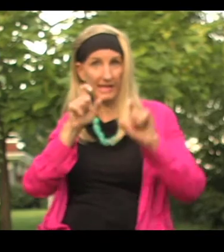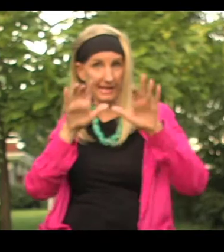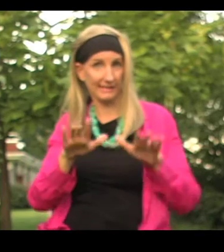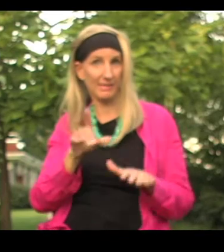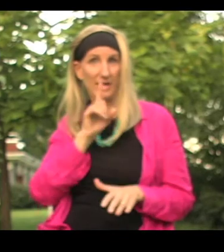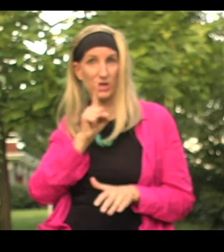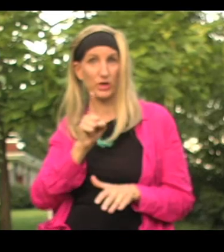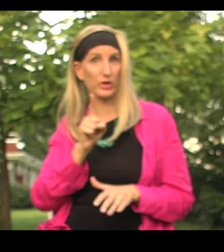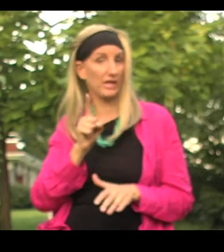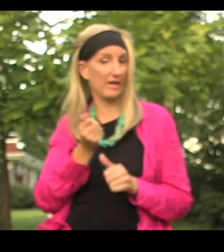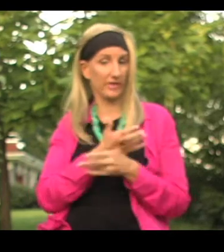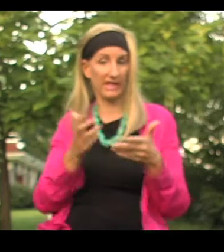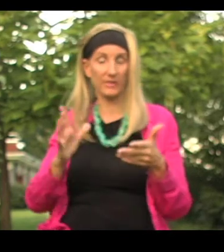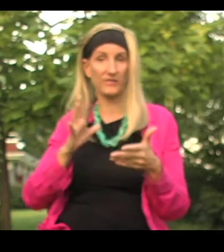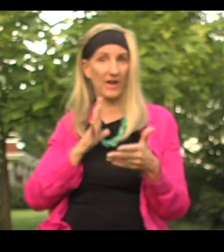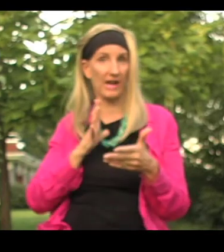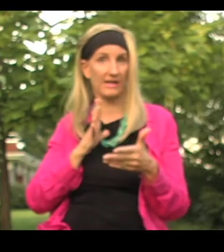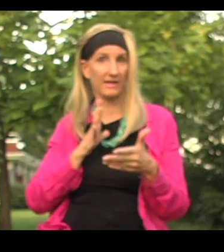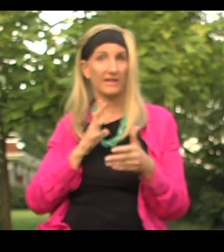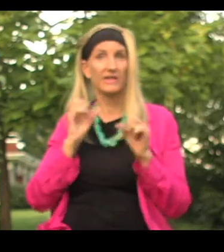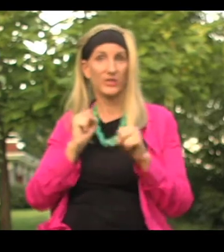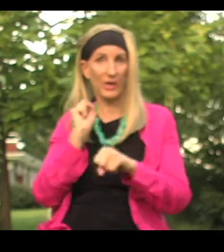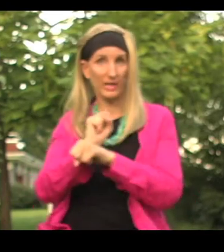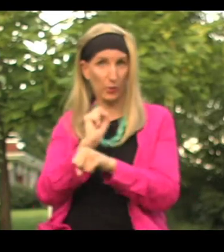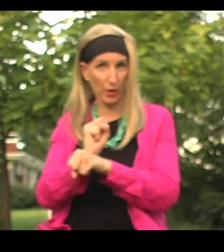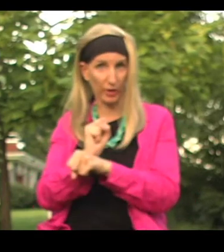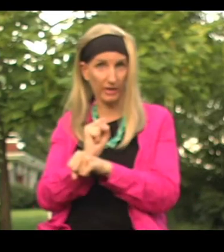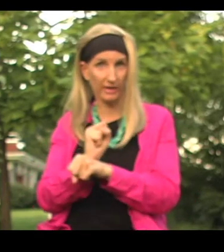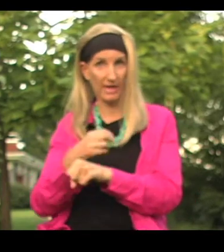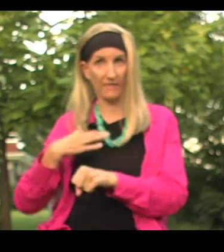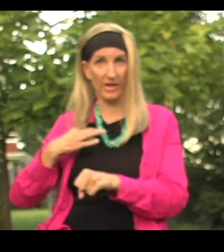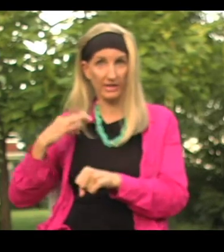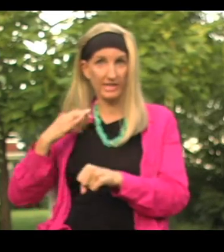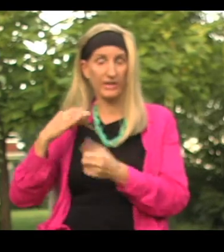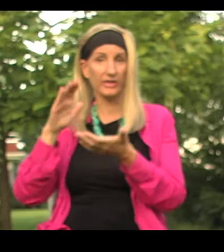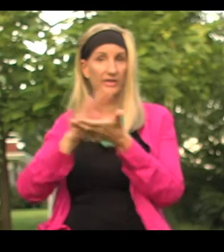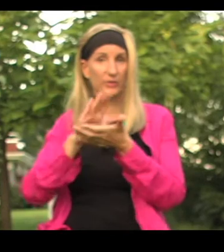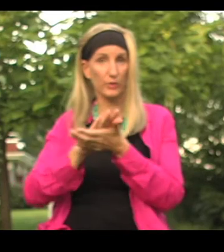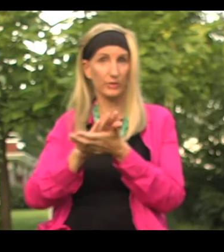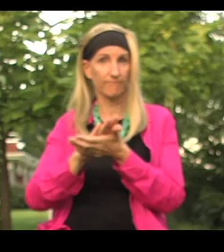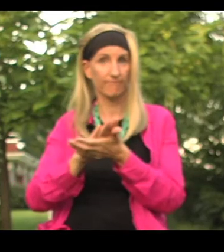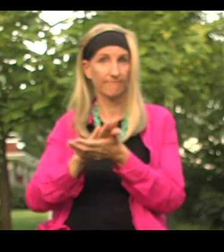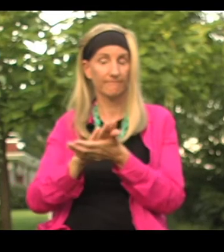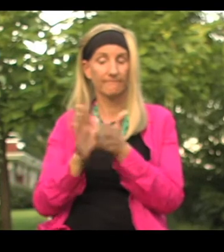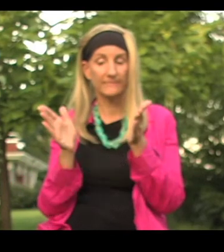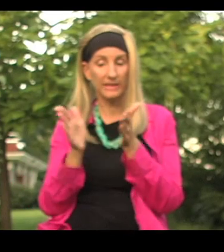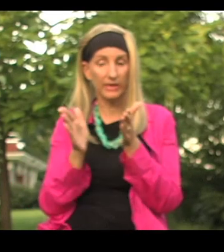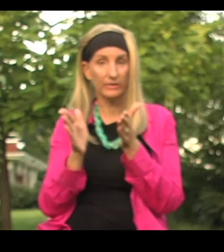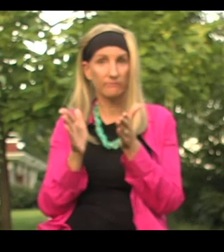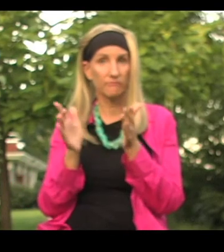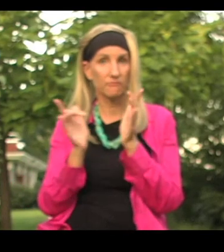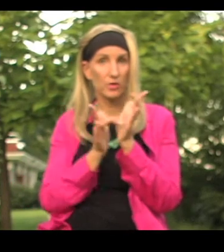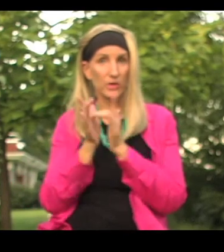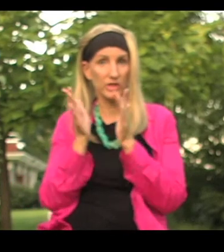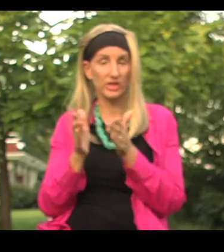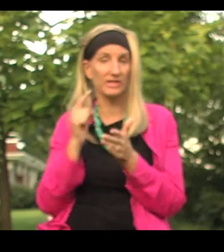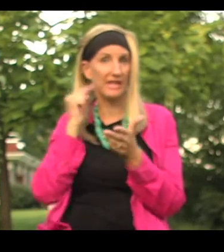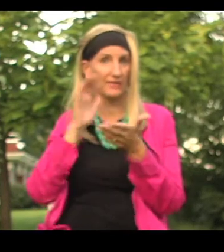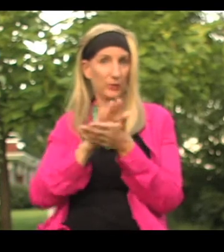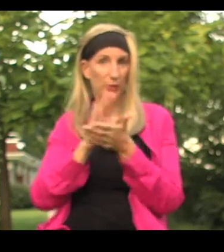test to make sure that everything was fine so I could work and volunteer at the school, the little Christian deaf school,